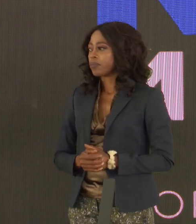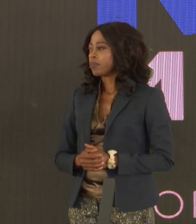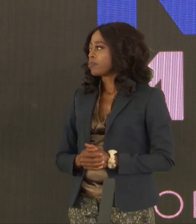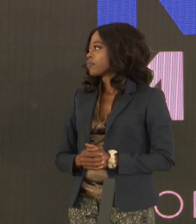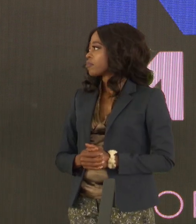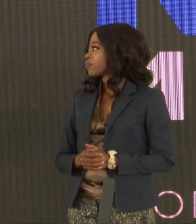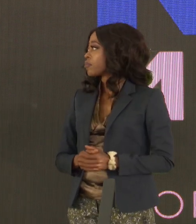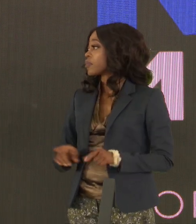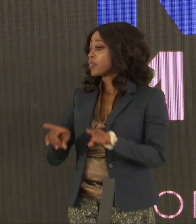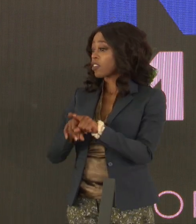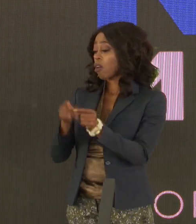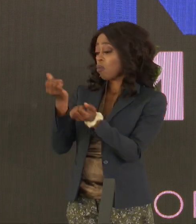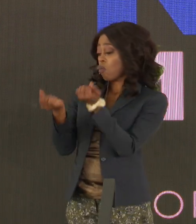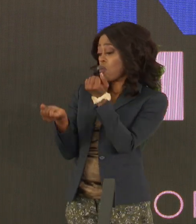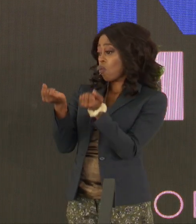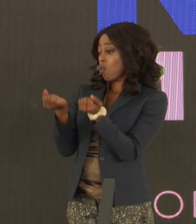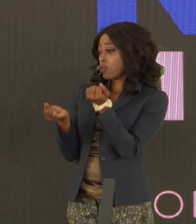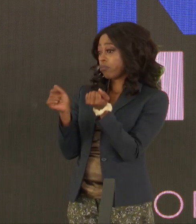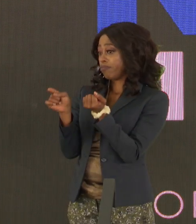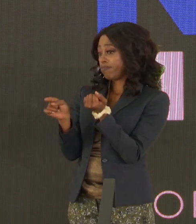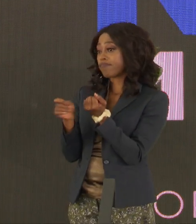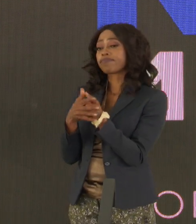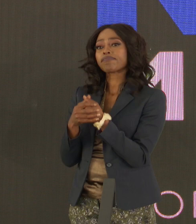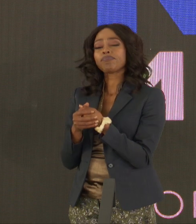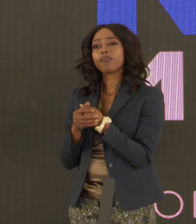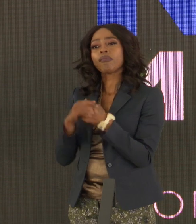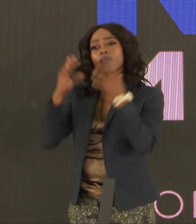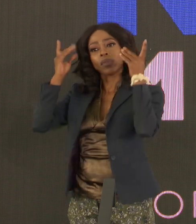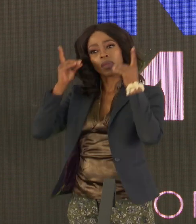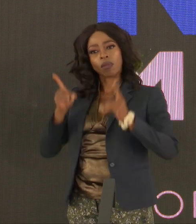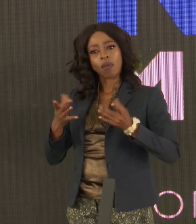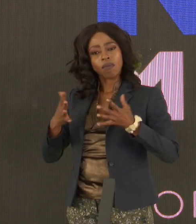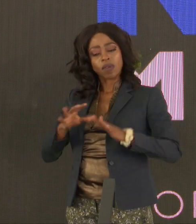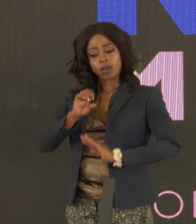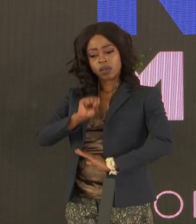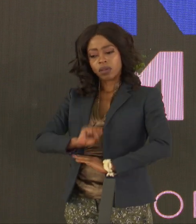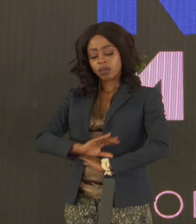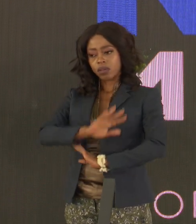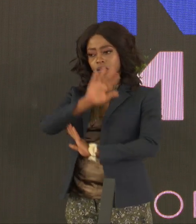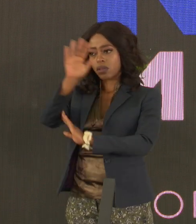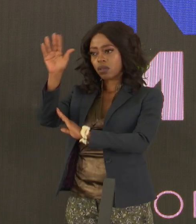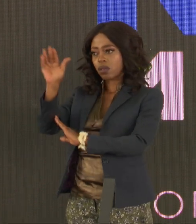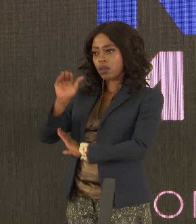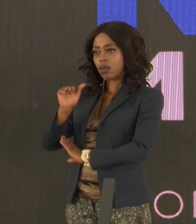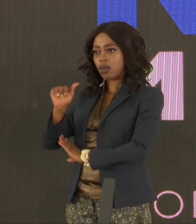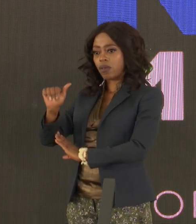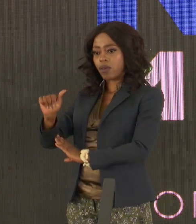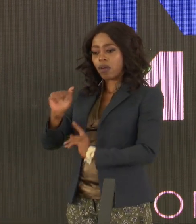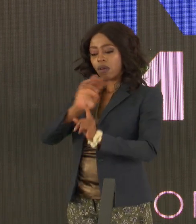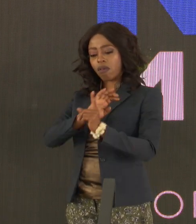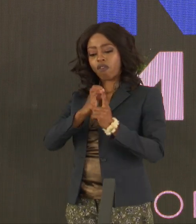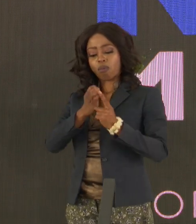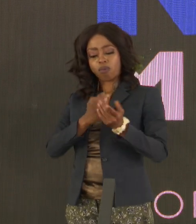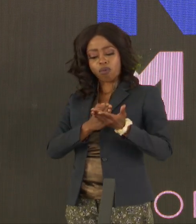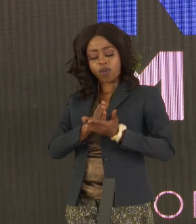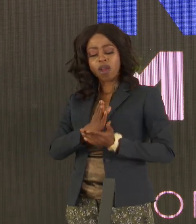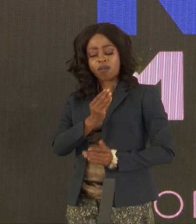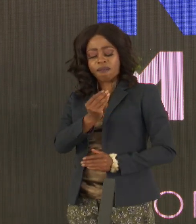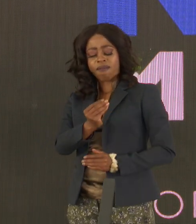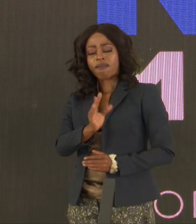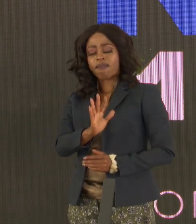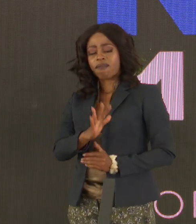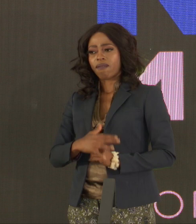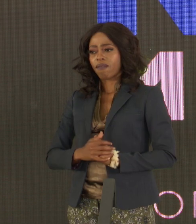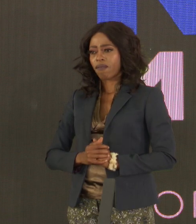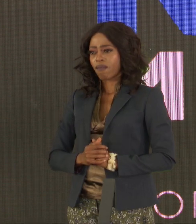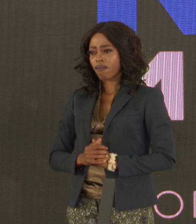This same court has decided that South African people have environmental rights.